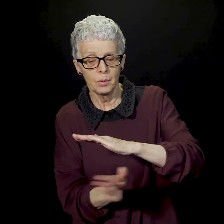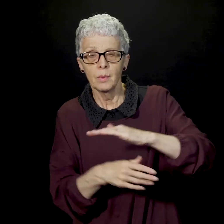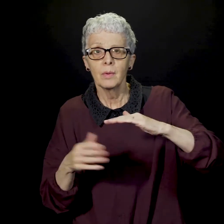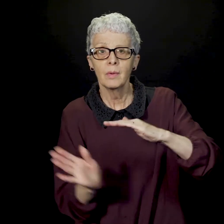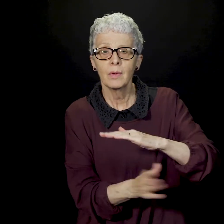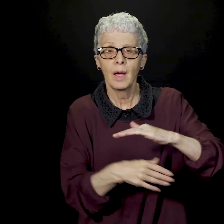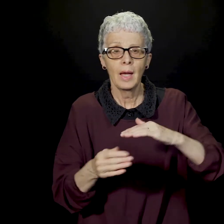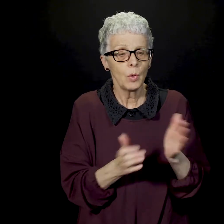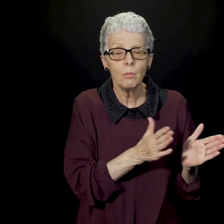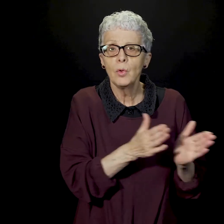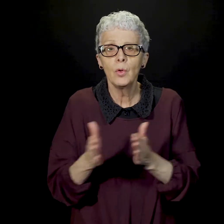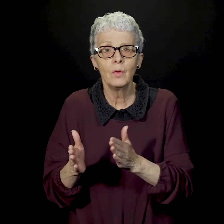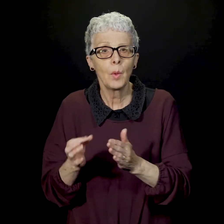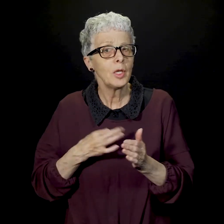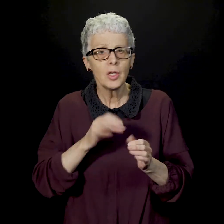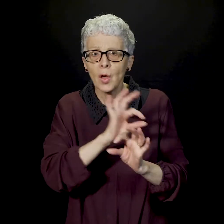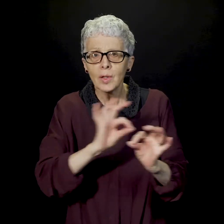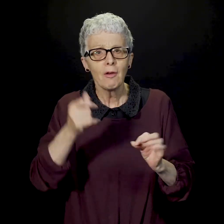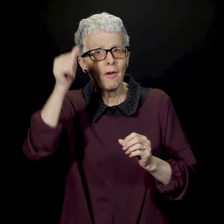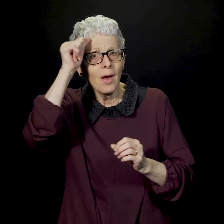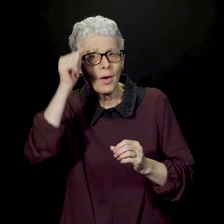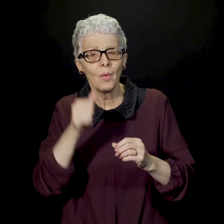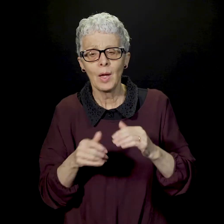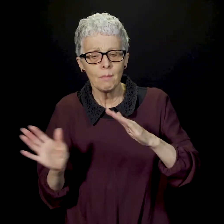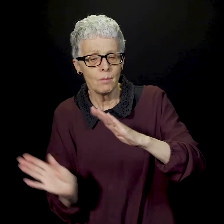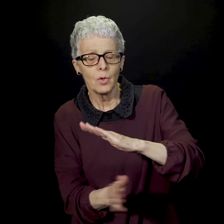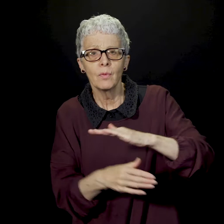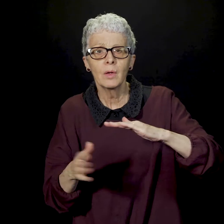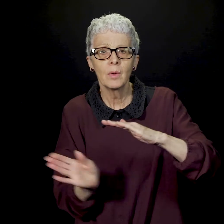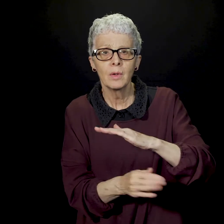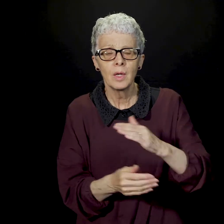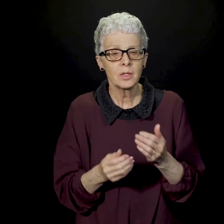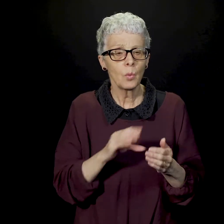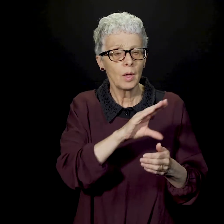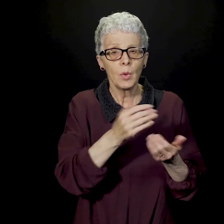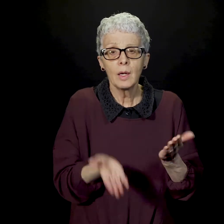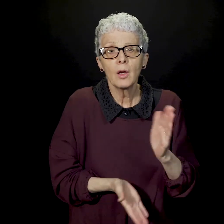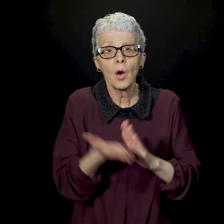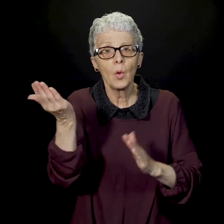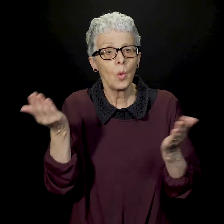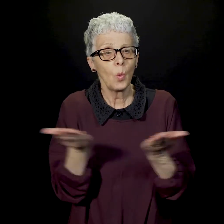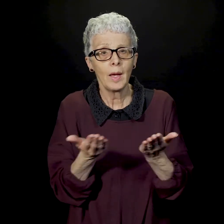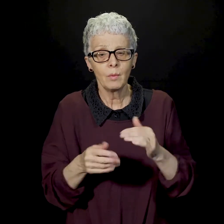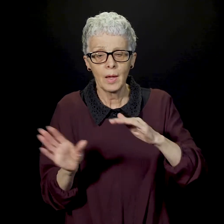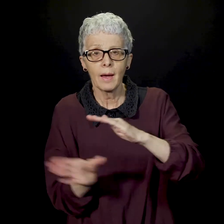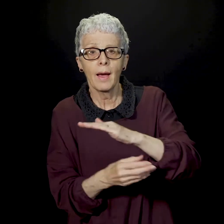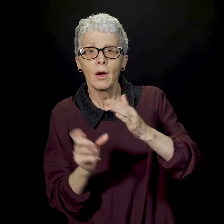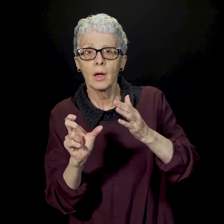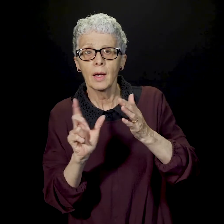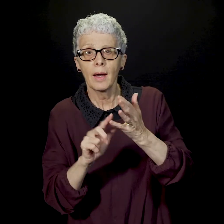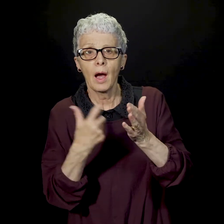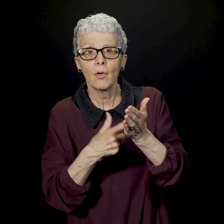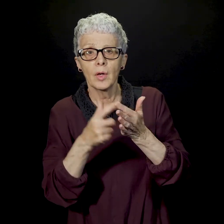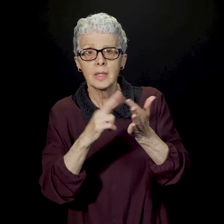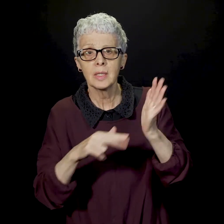There's some issues with that thinking, because we're just going to go wherever the current takes us. It's a really interesting